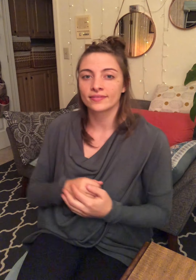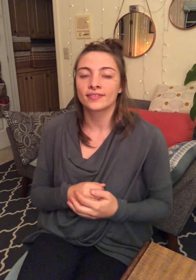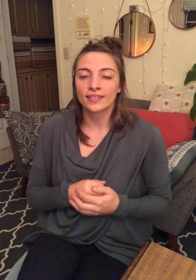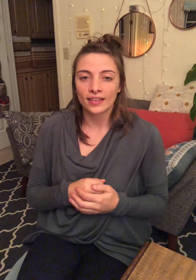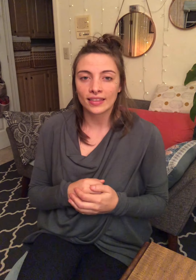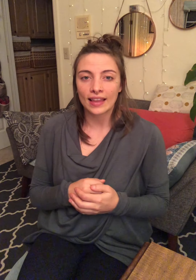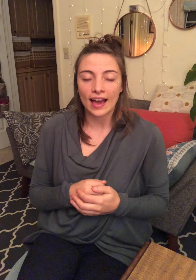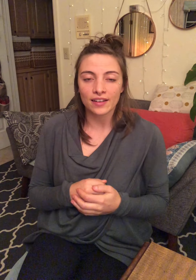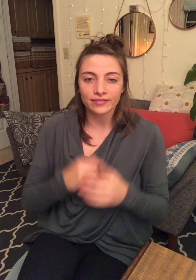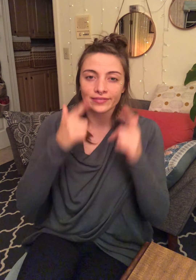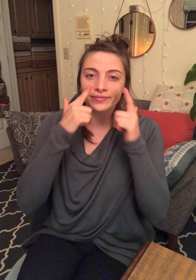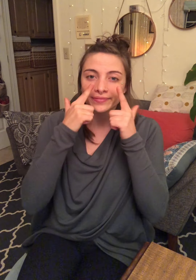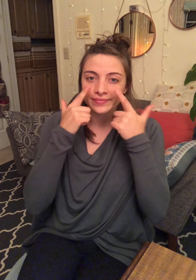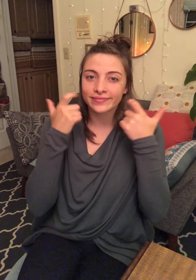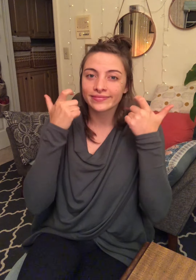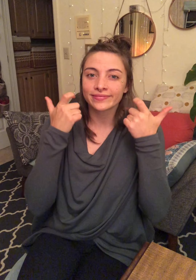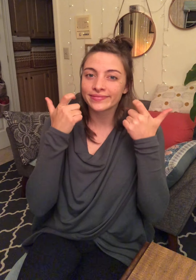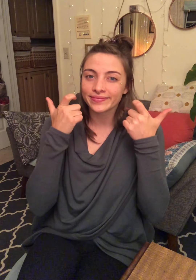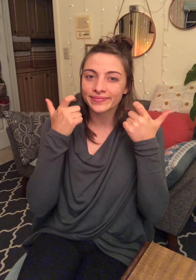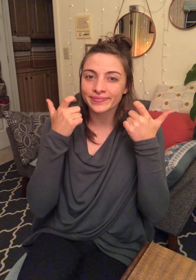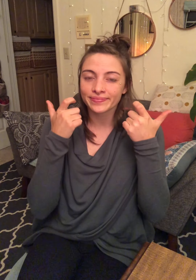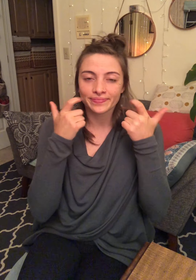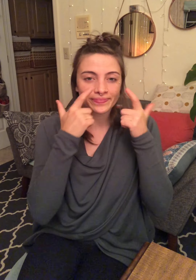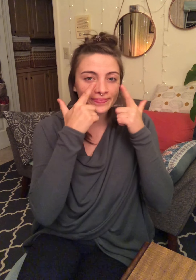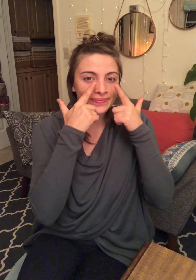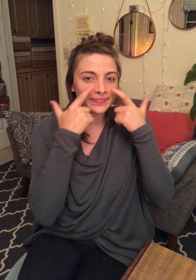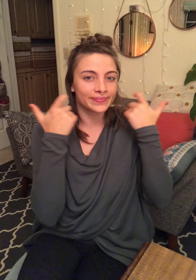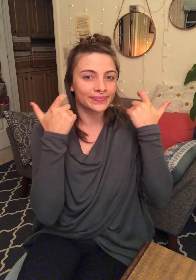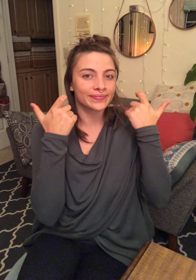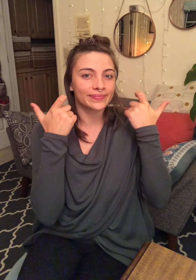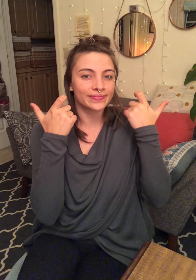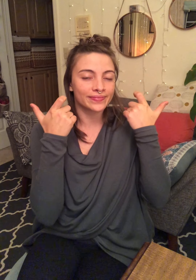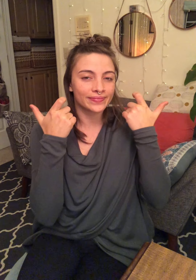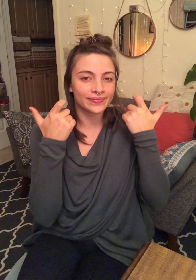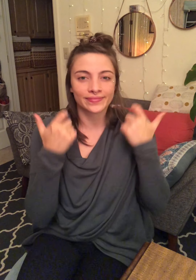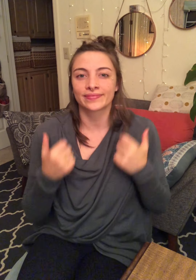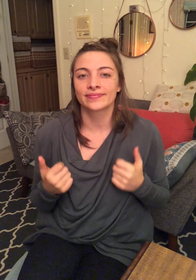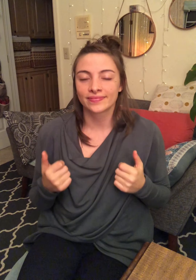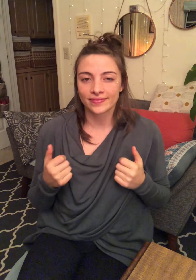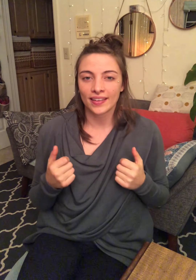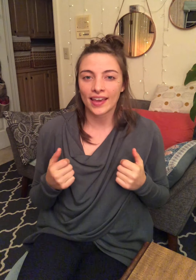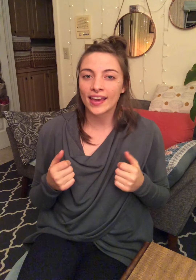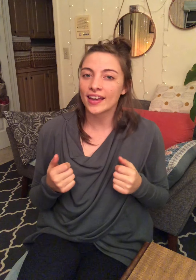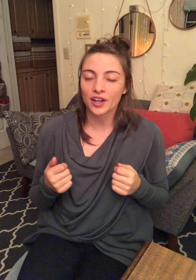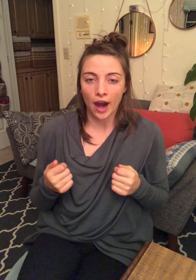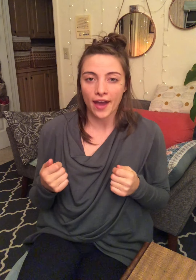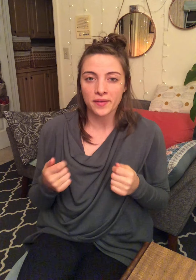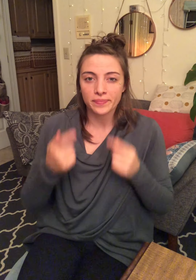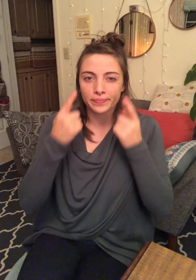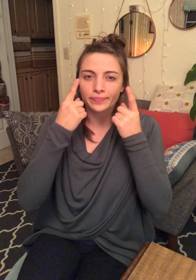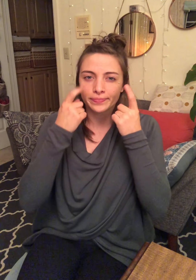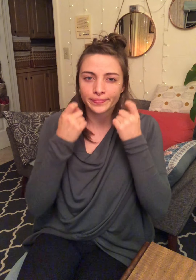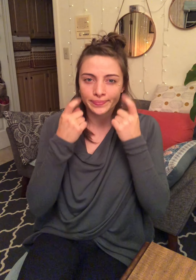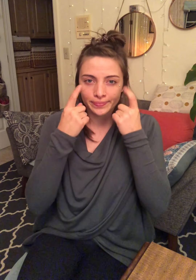laugh, and cry.